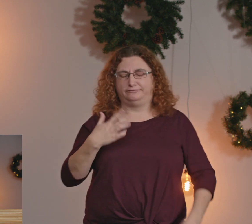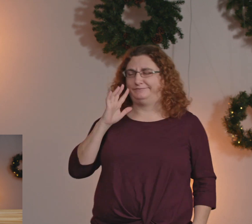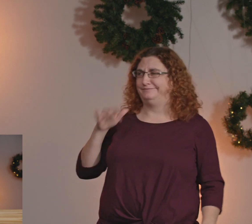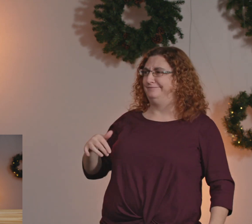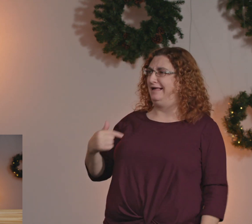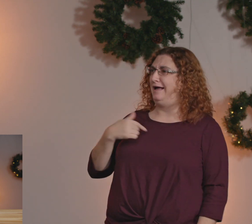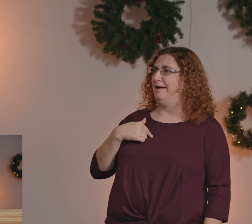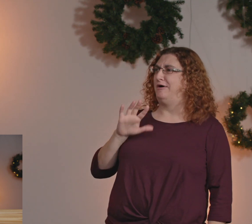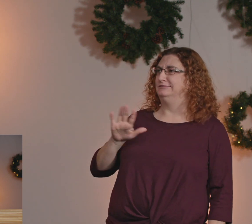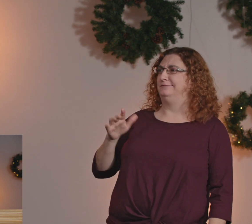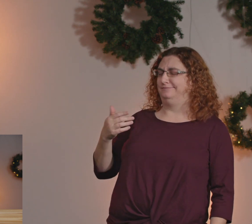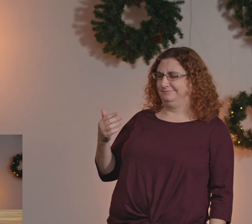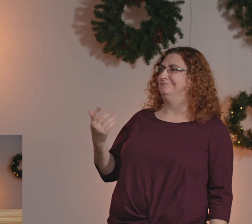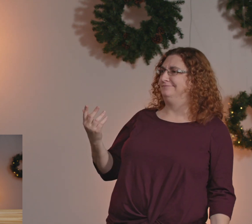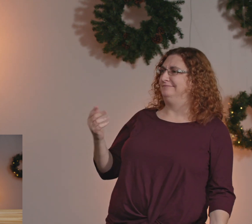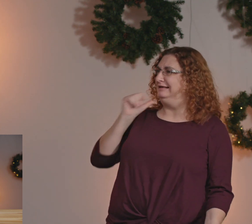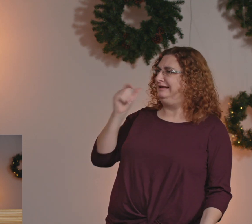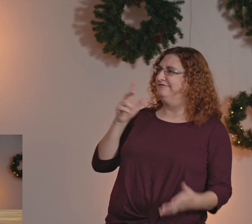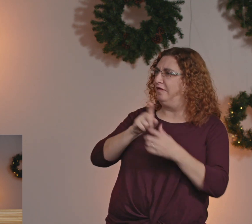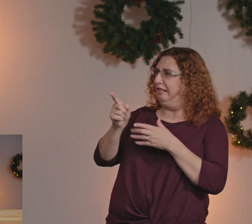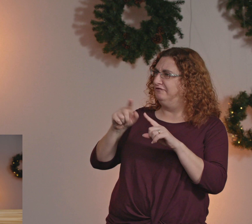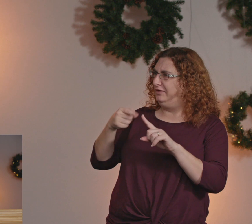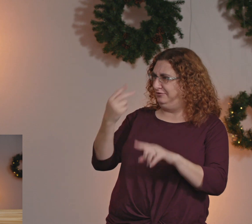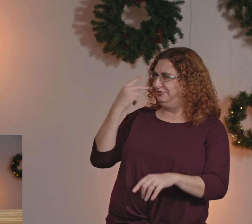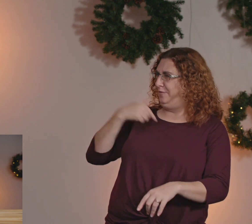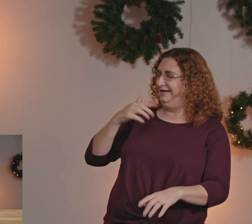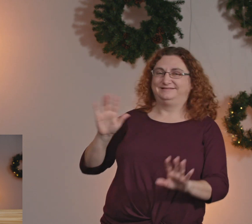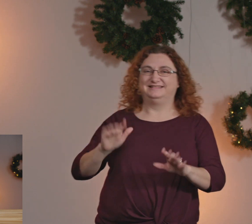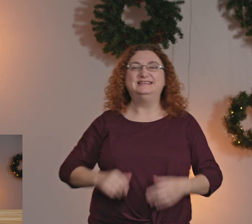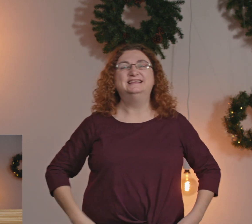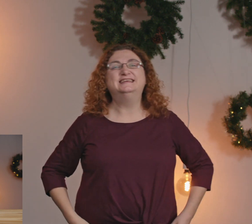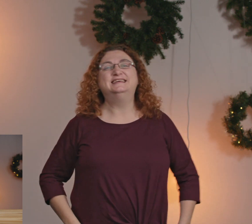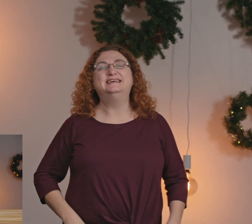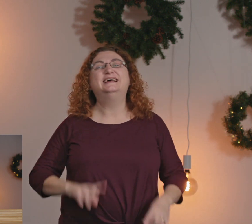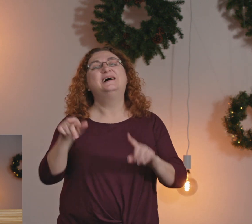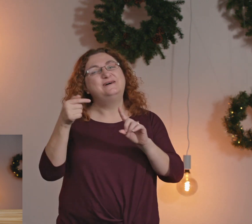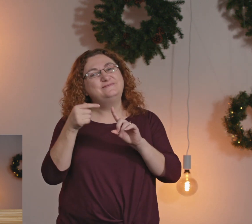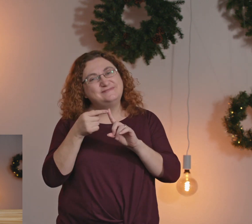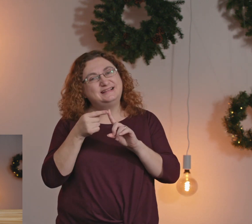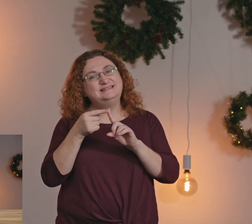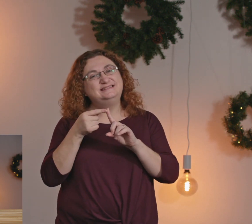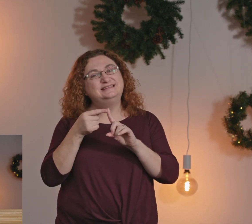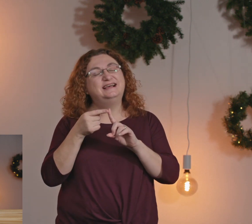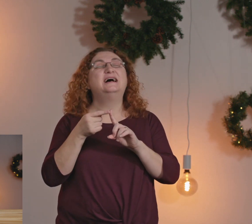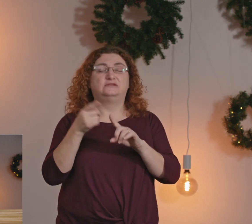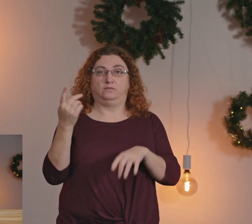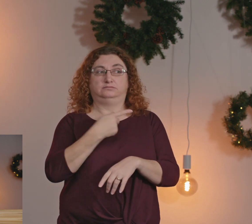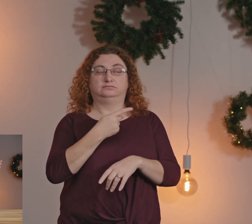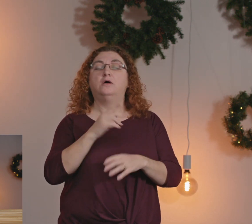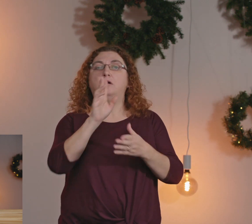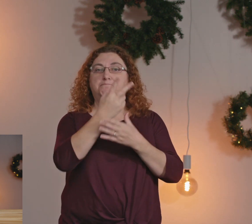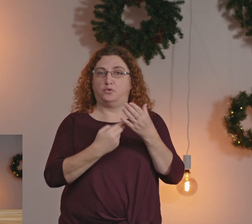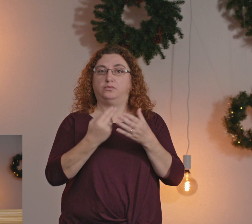me, but it was when she was in the dining hall of our university,